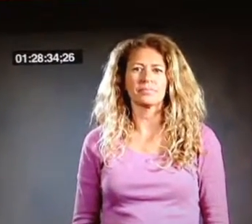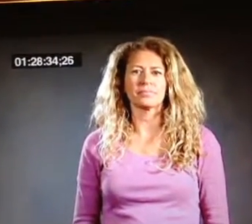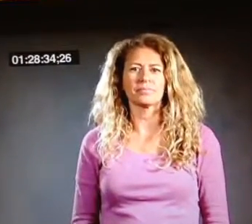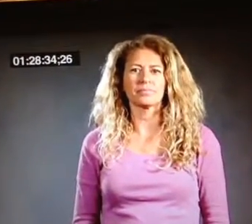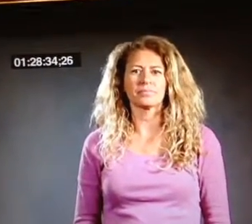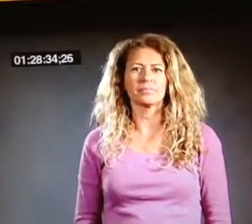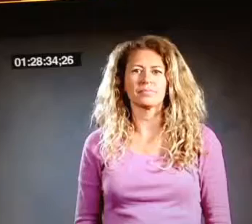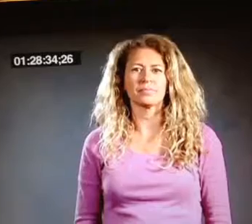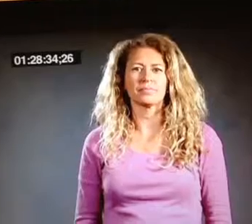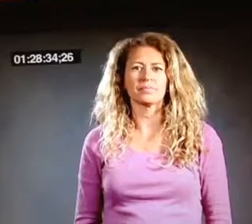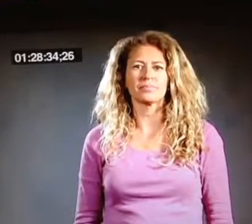I would